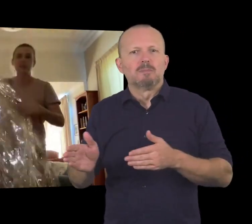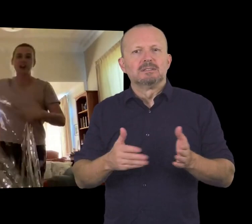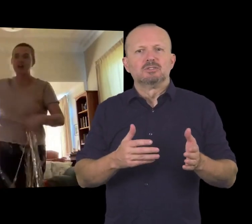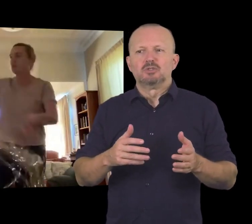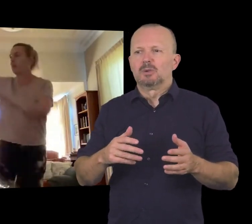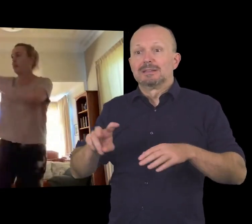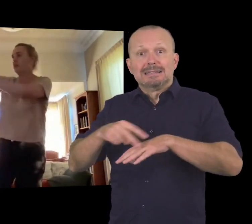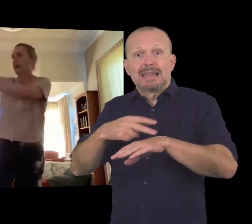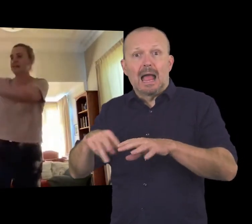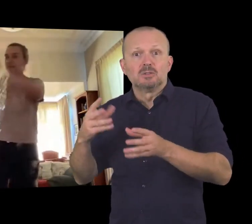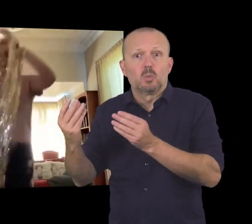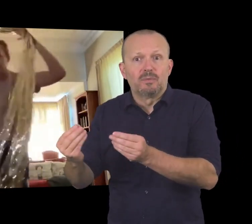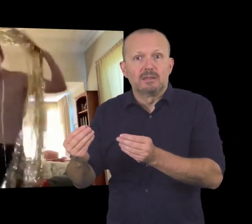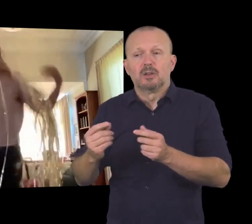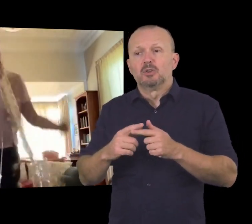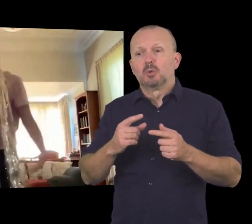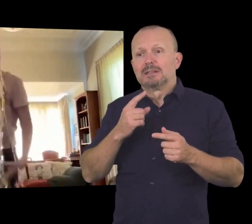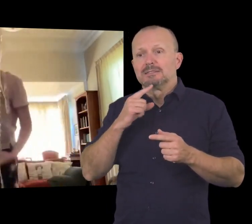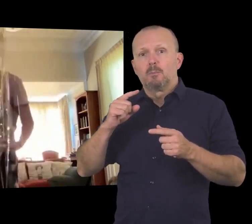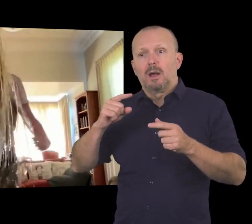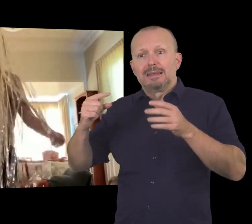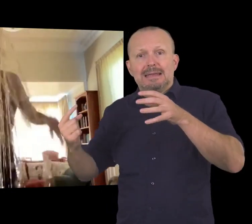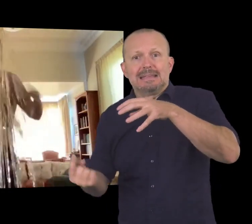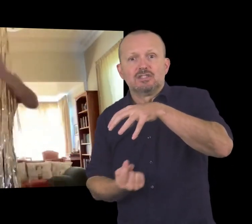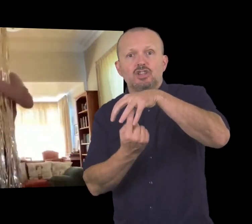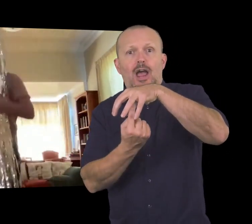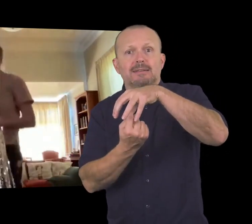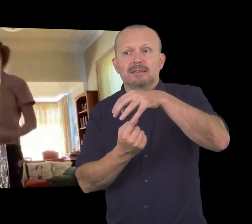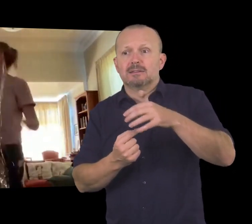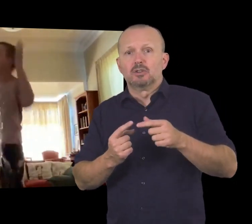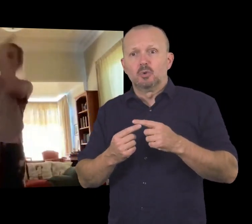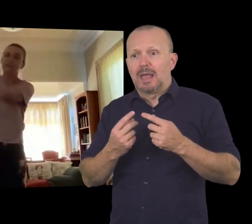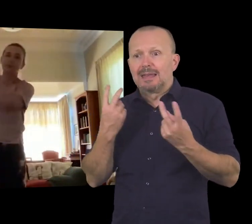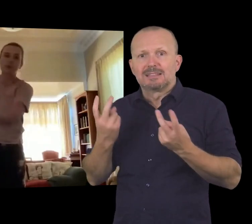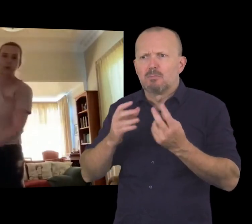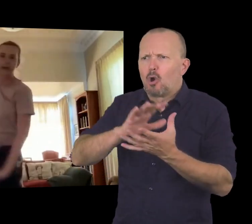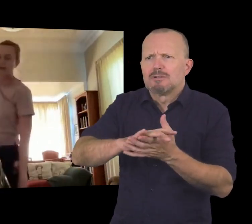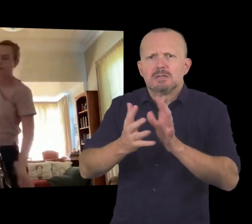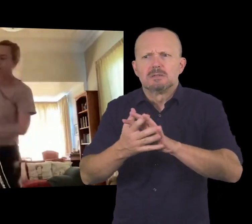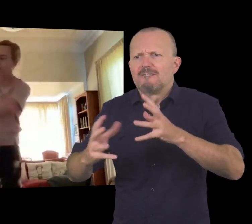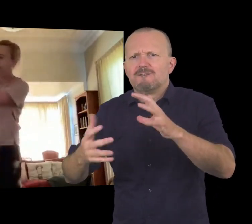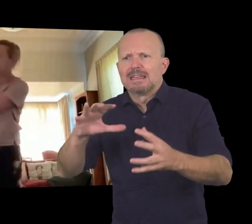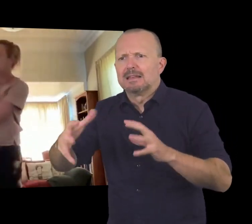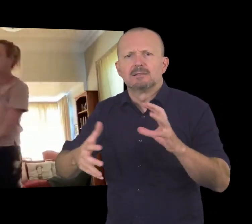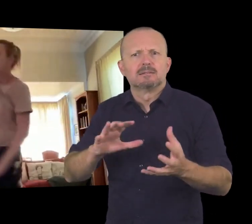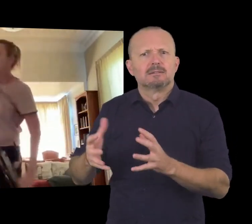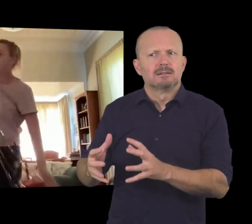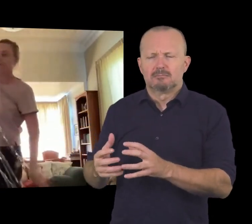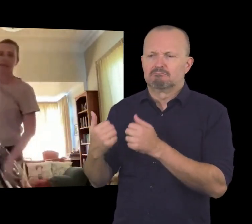movements. You can dance with it. You can have somebody sat inside it. You can have them explore it and feel